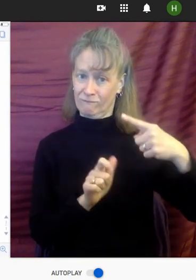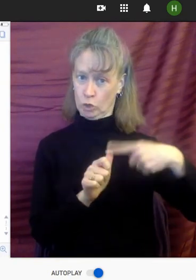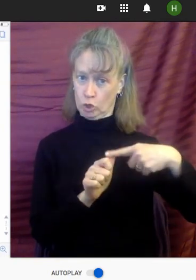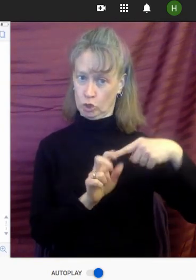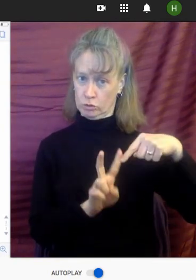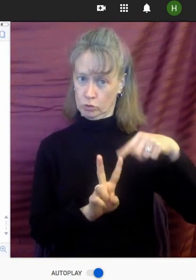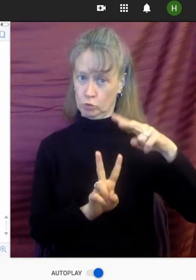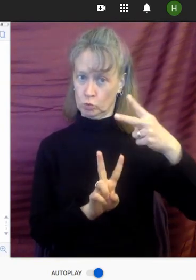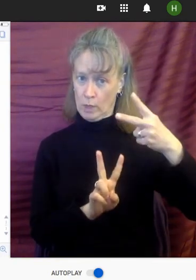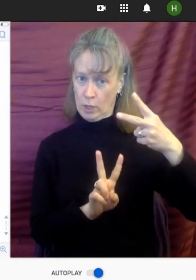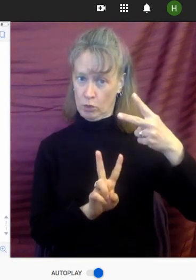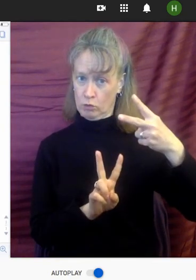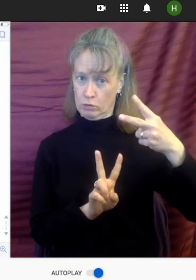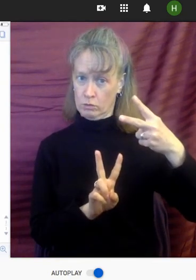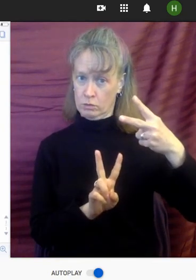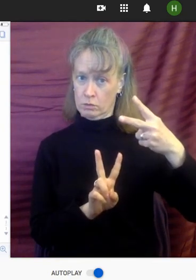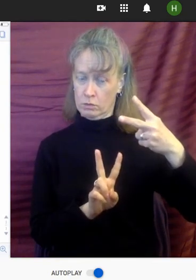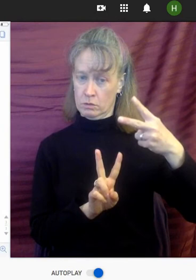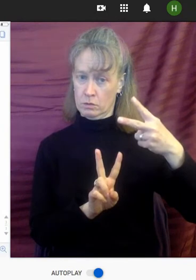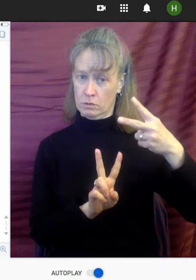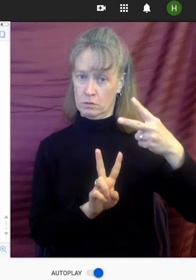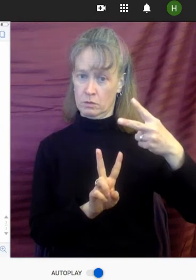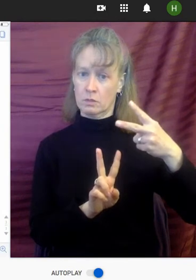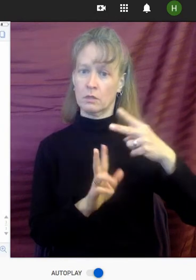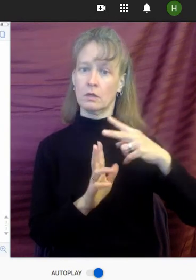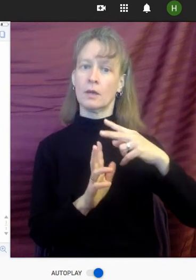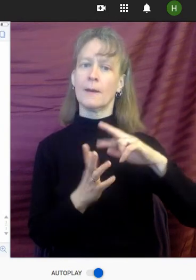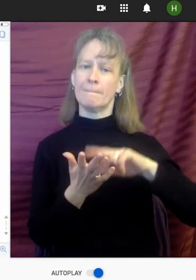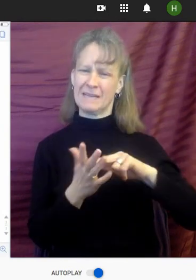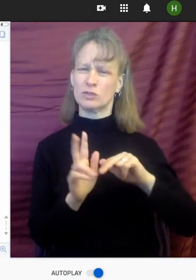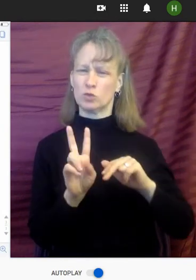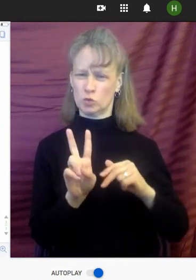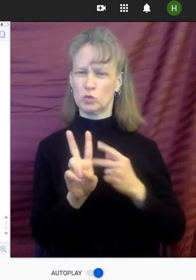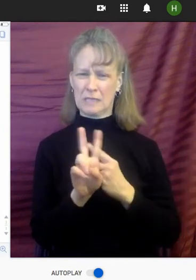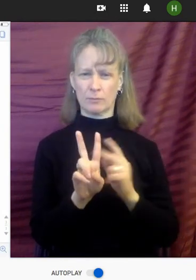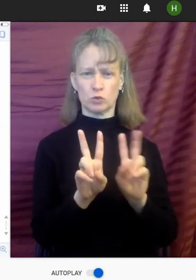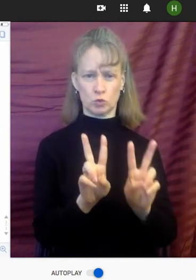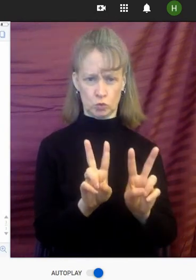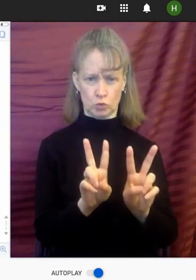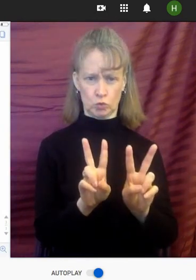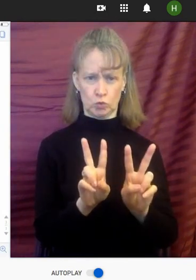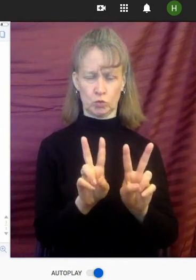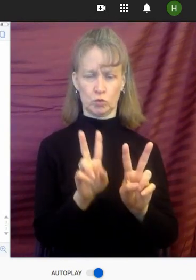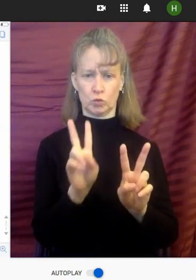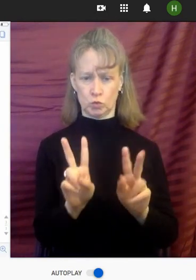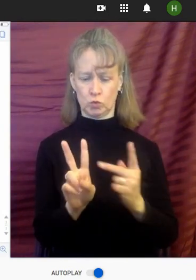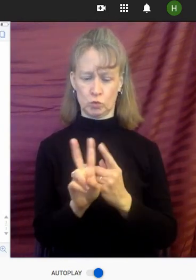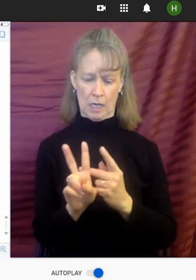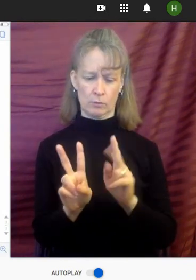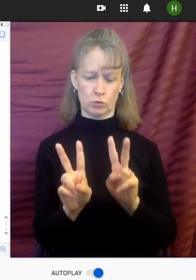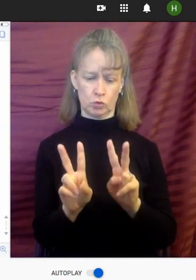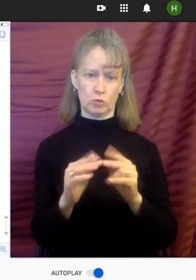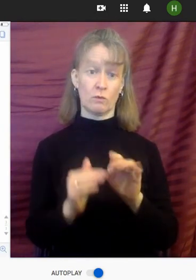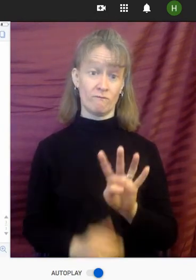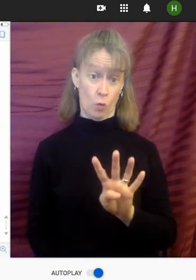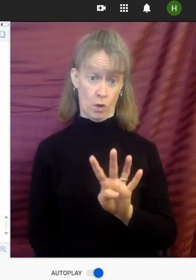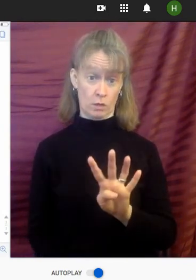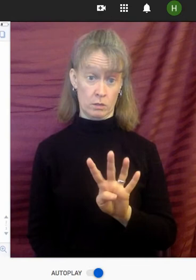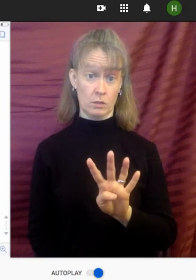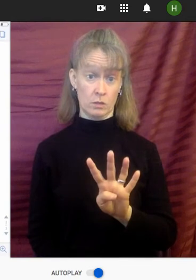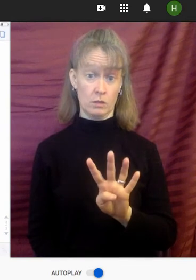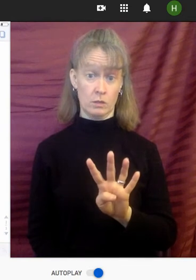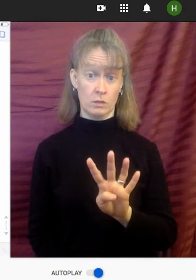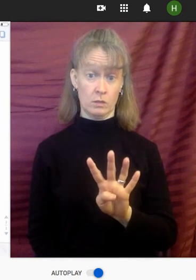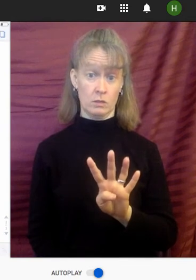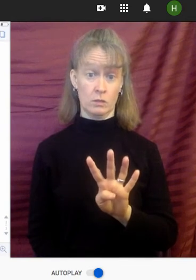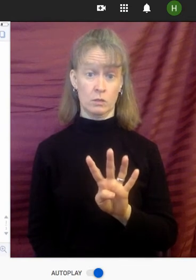first. That means 2 times itself, so 2 times 2 is 4. So we